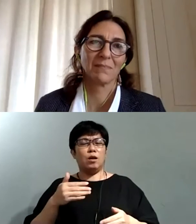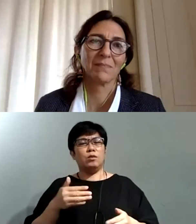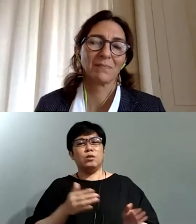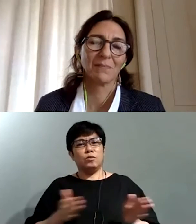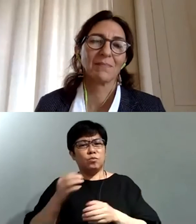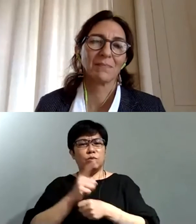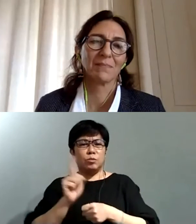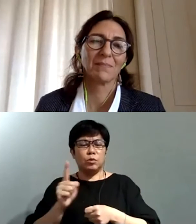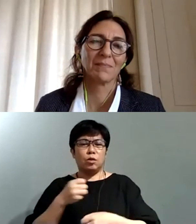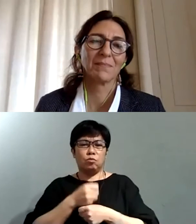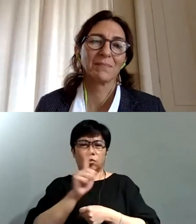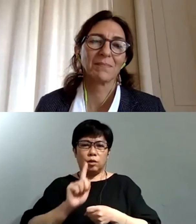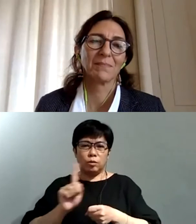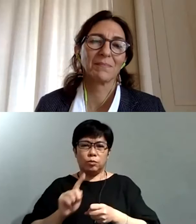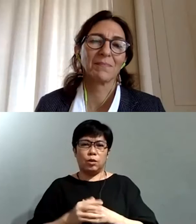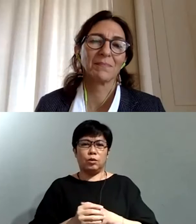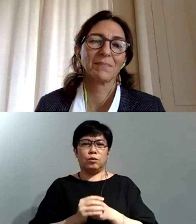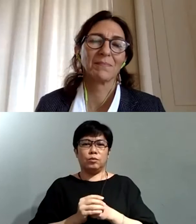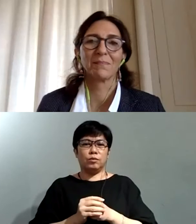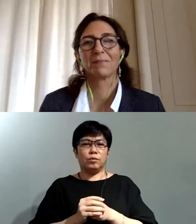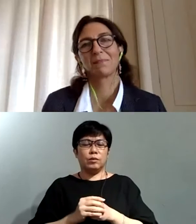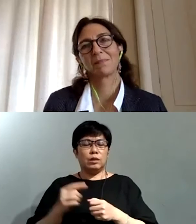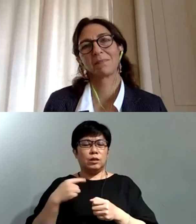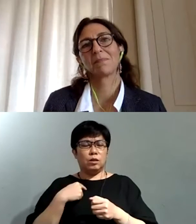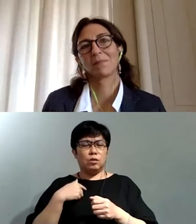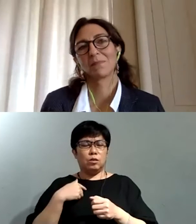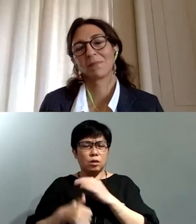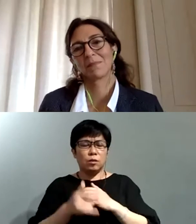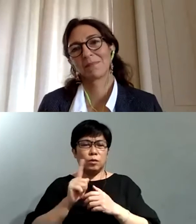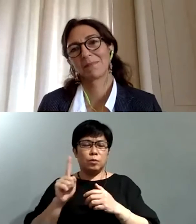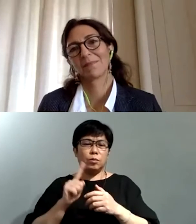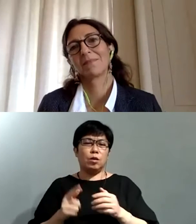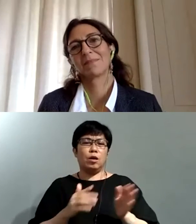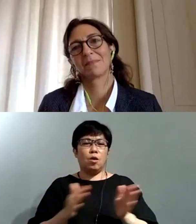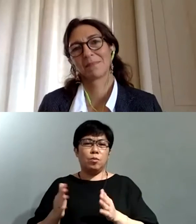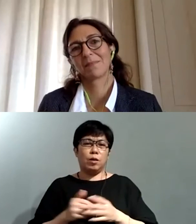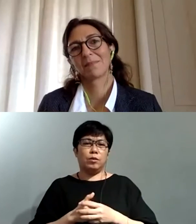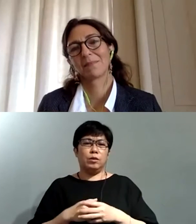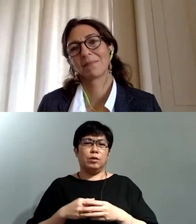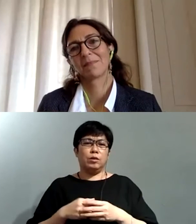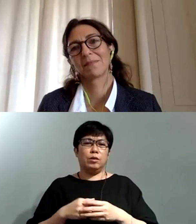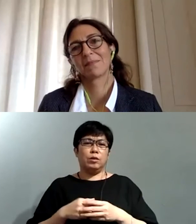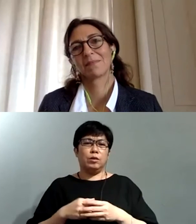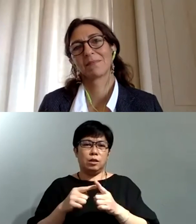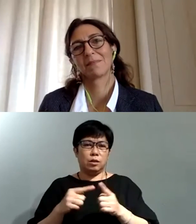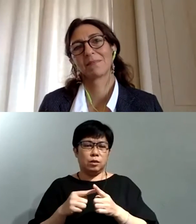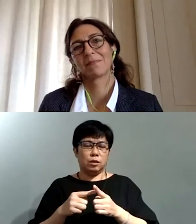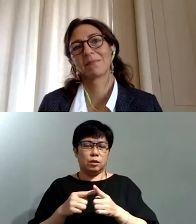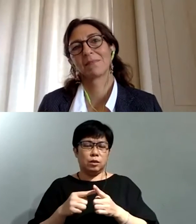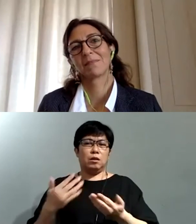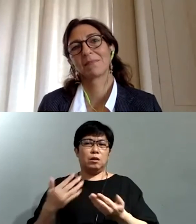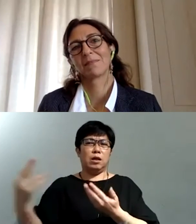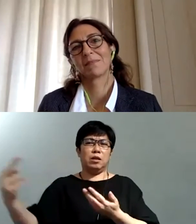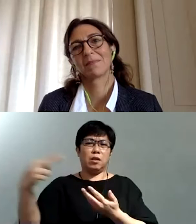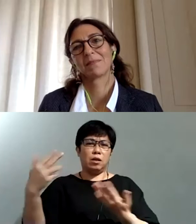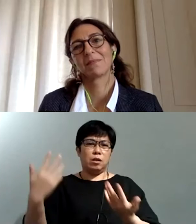and most importantly, we have to know what other people are perceiving the situation. And it is also important for